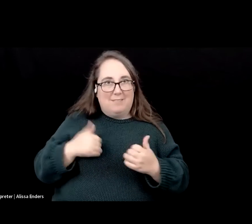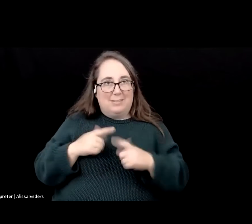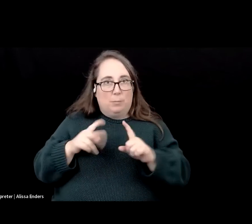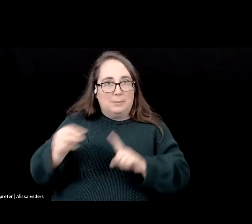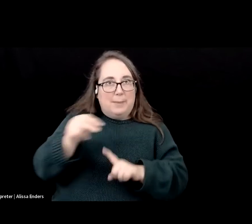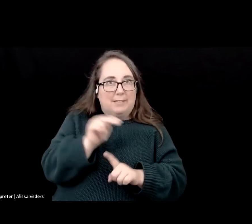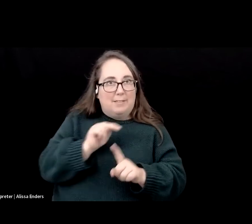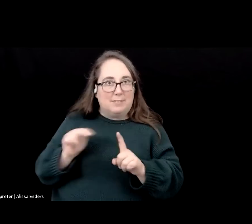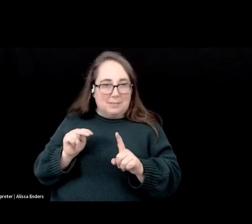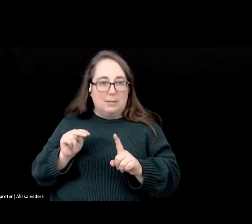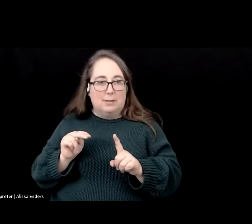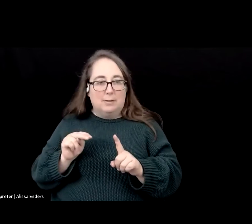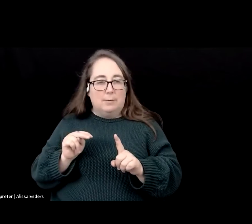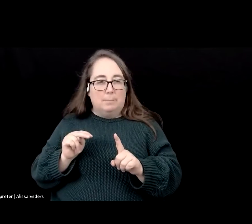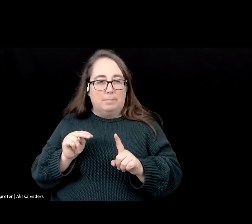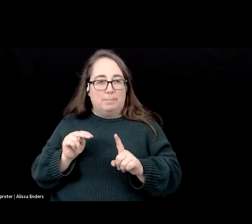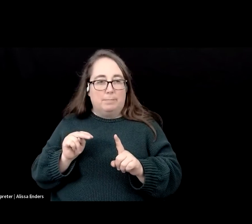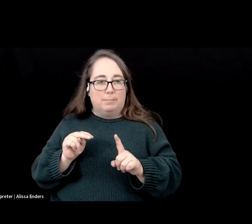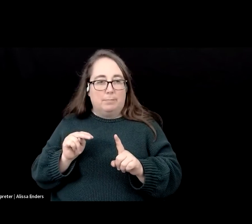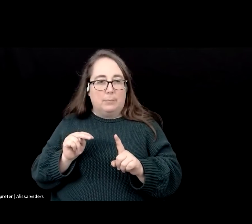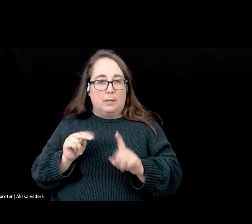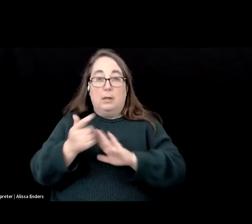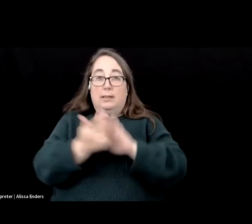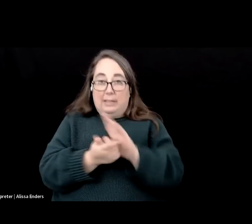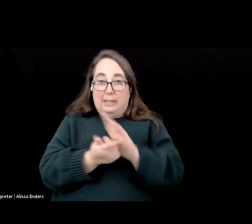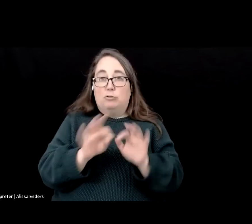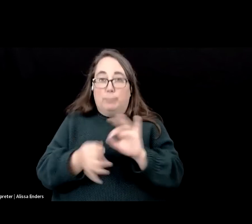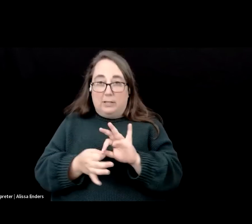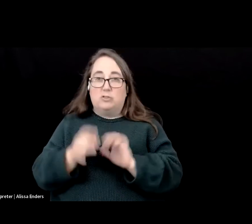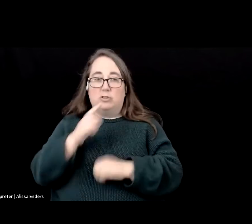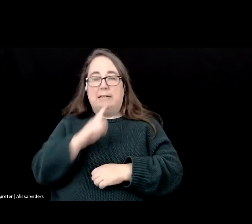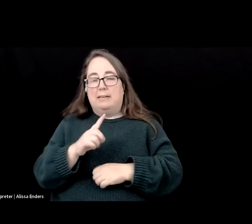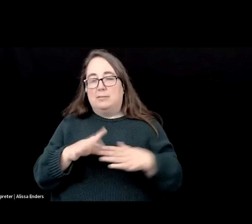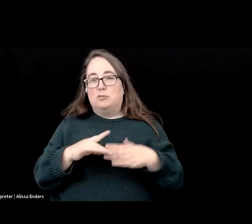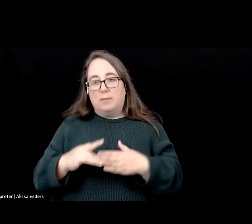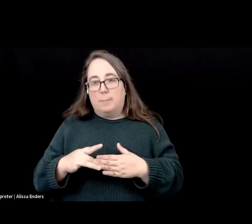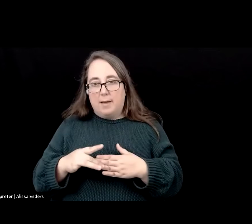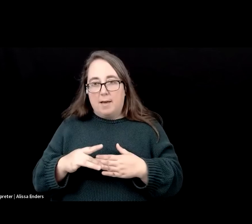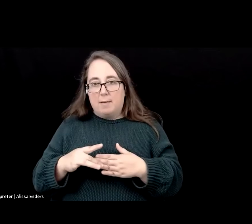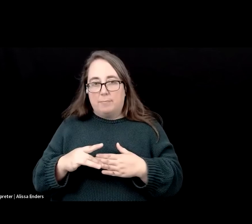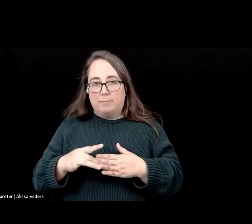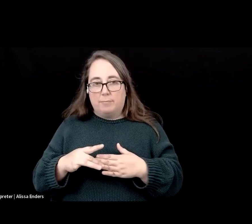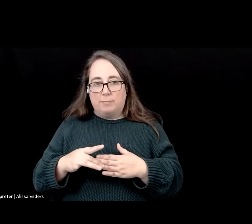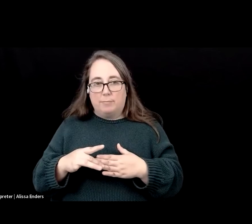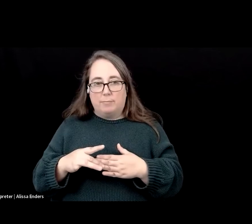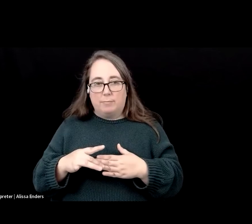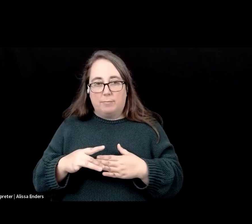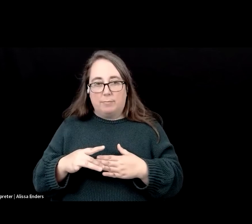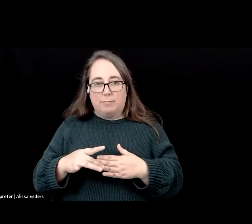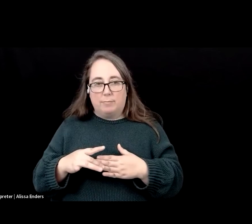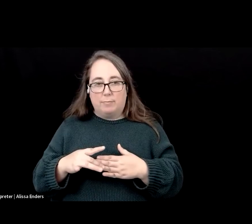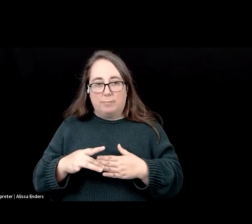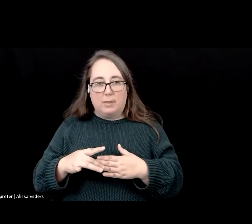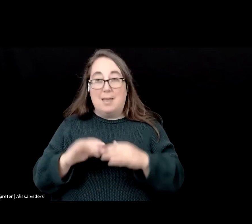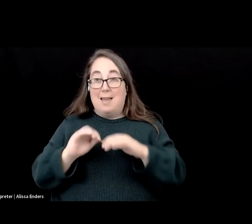that legal development and legal interpretation in many ways is driven by the facts on the ground, the ways things get played out